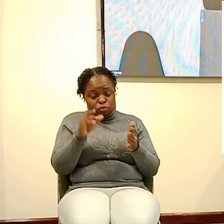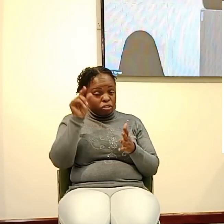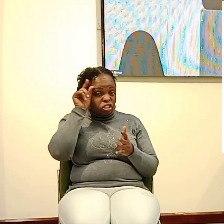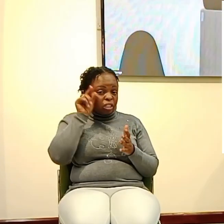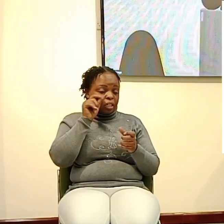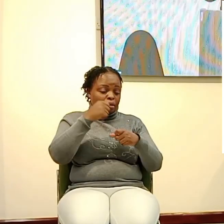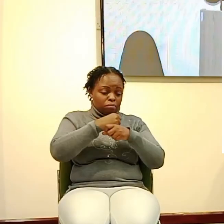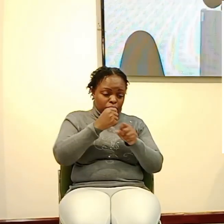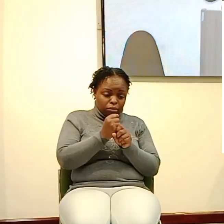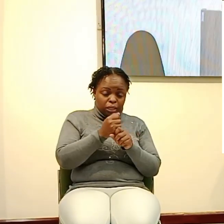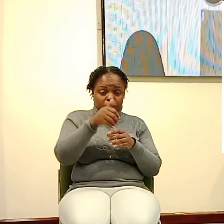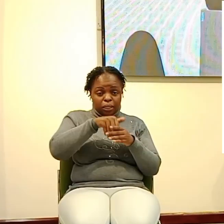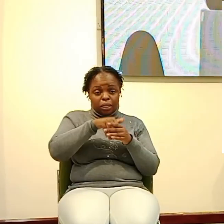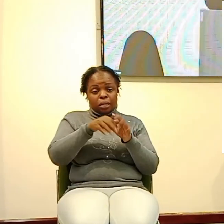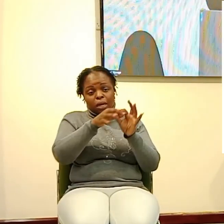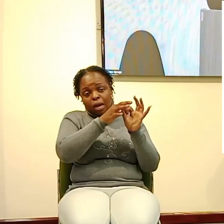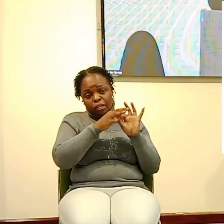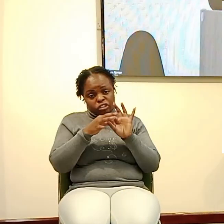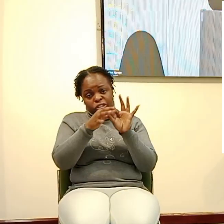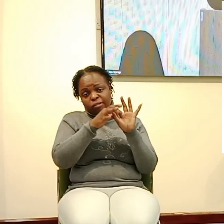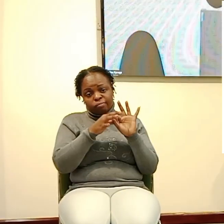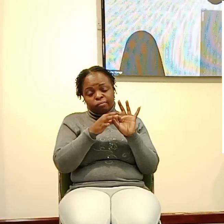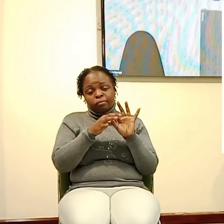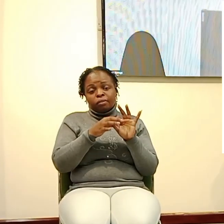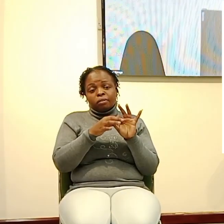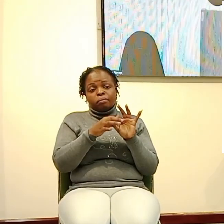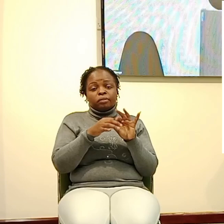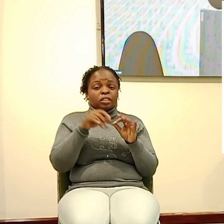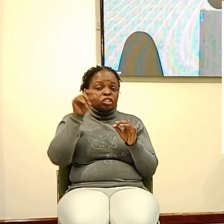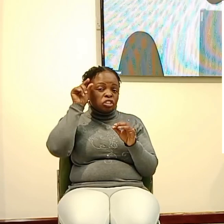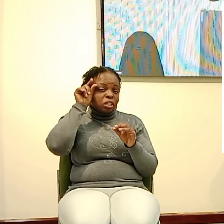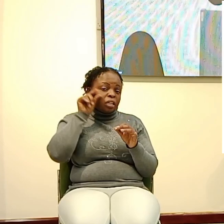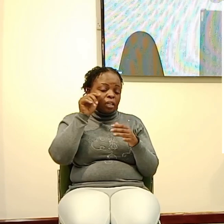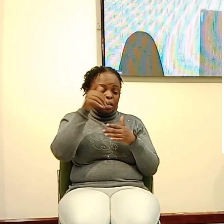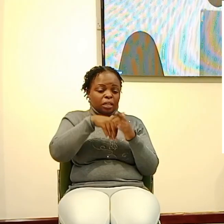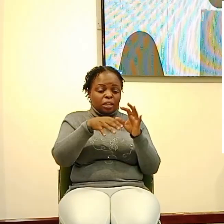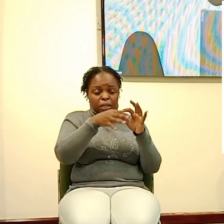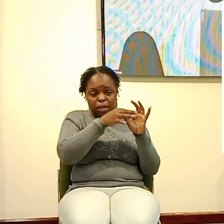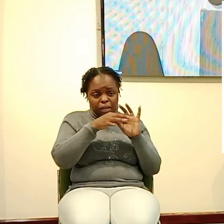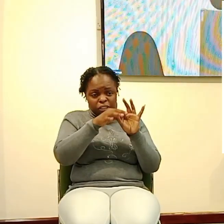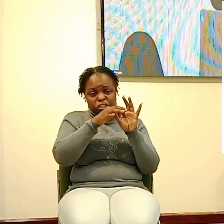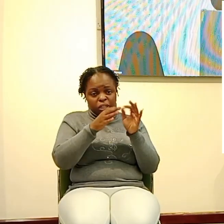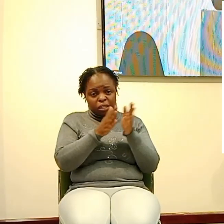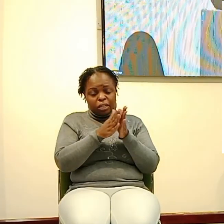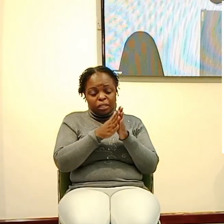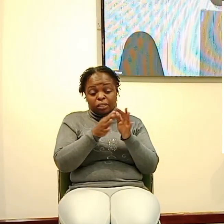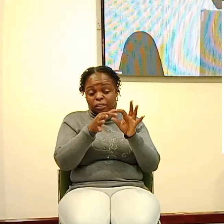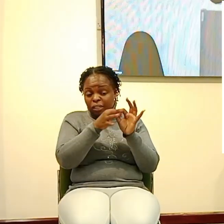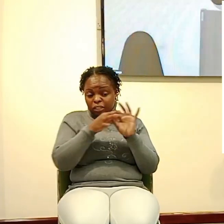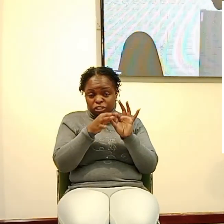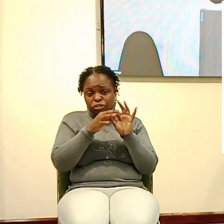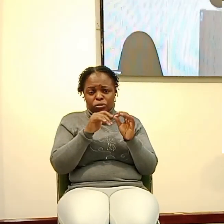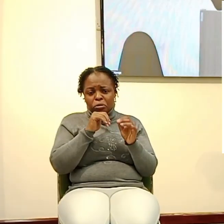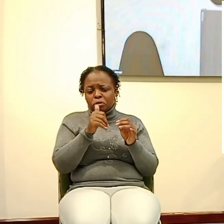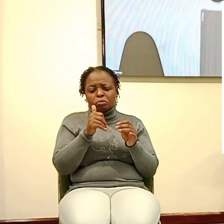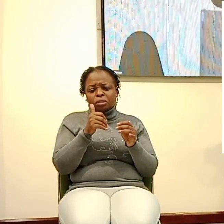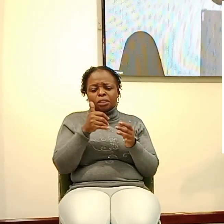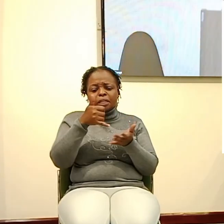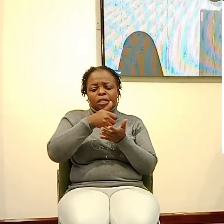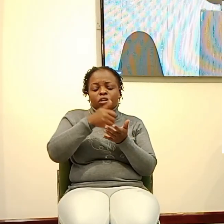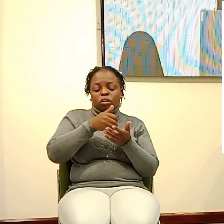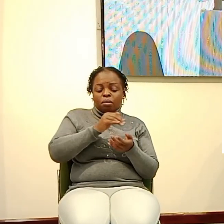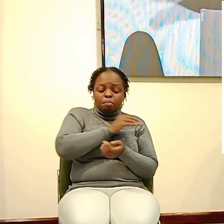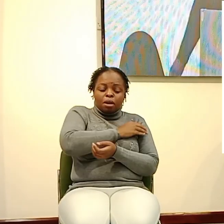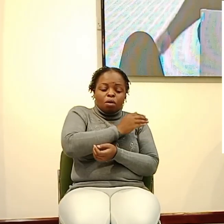constructed within culture. And gender within culture and tradition does not construct power